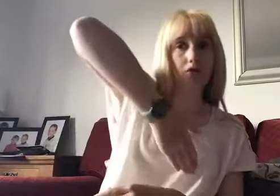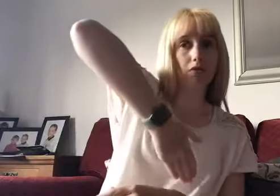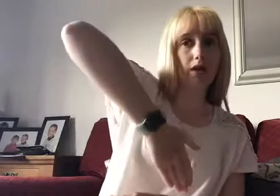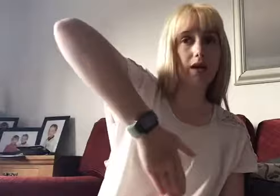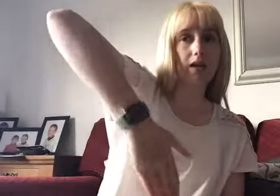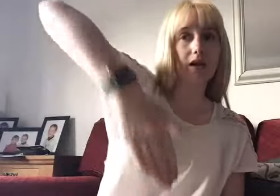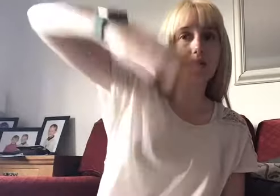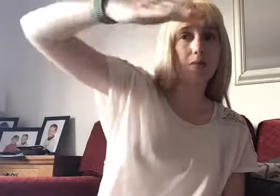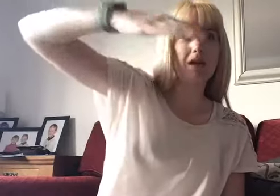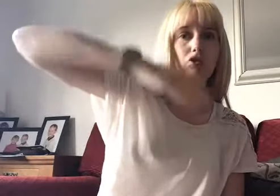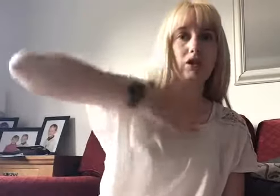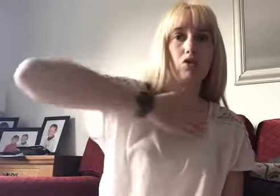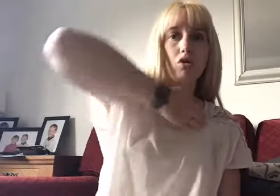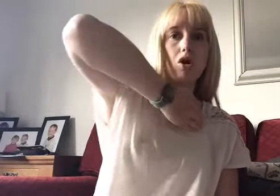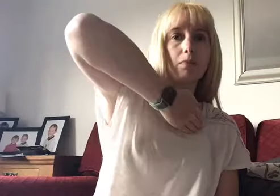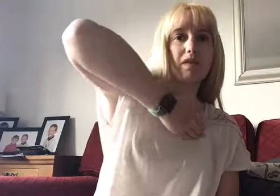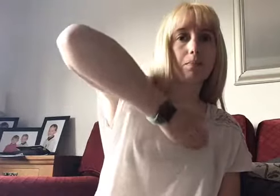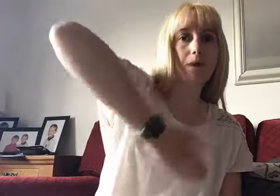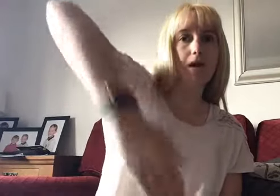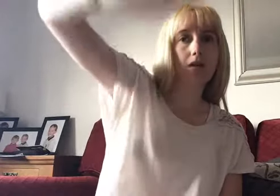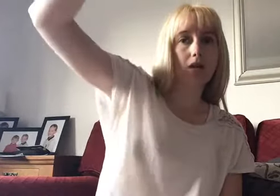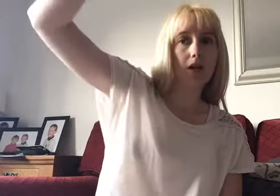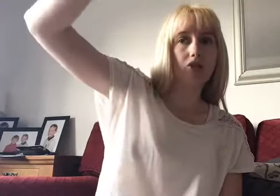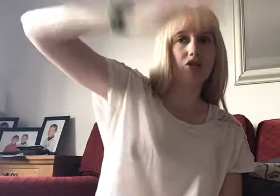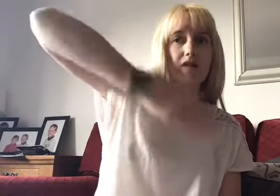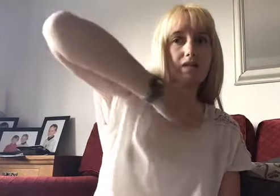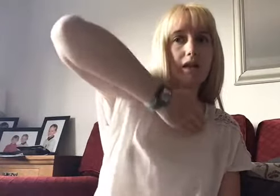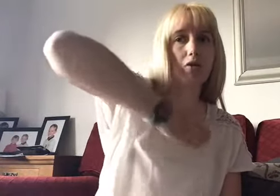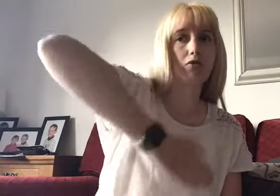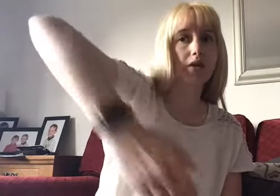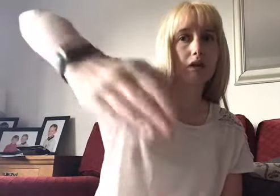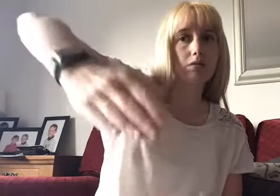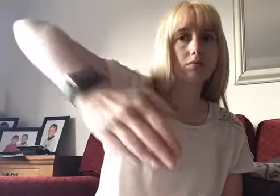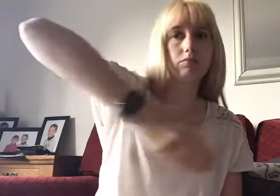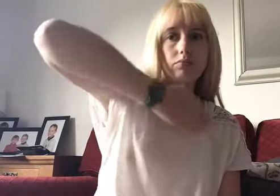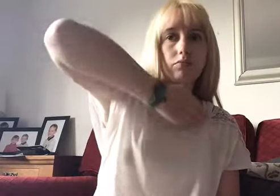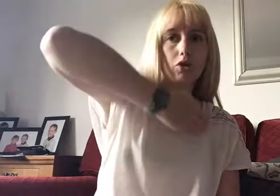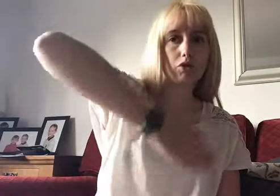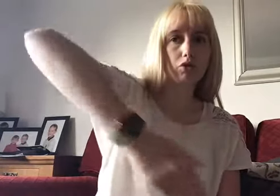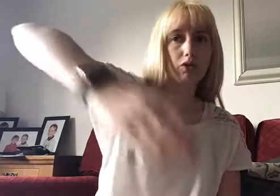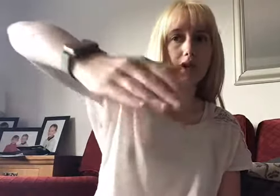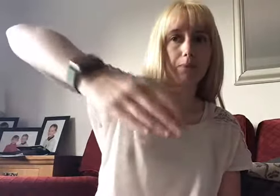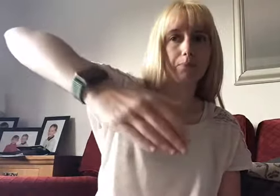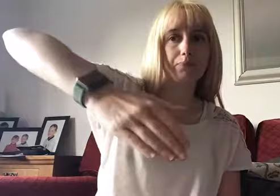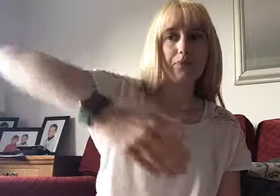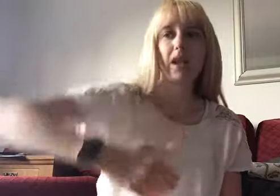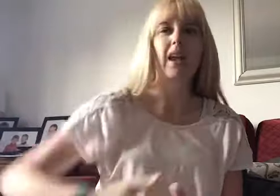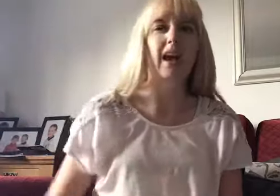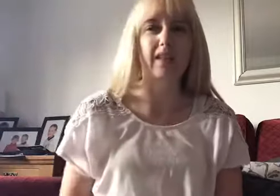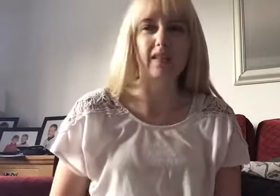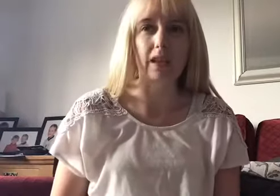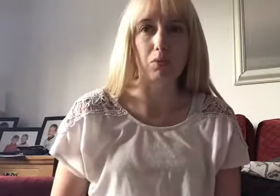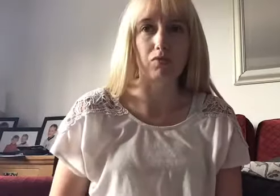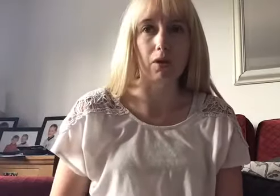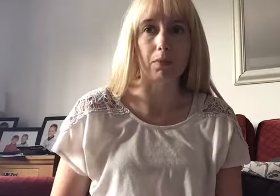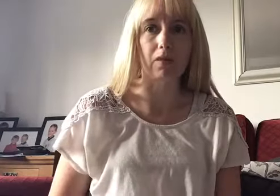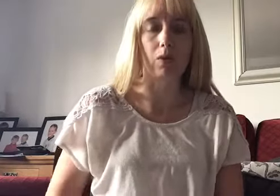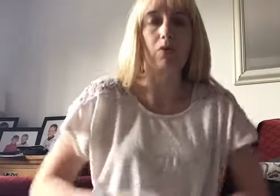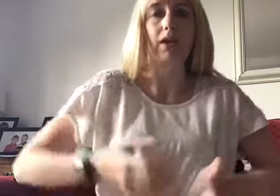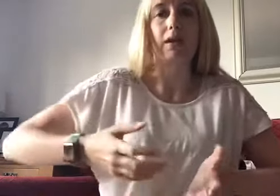cricket is imagining your arm is a bat and just hitting it. Cricket. And the same with rugby as well, really. Imagine